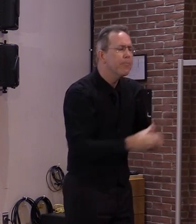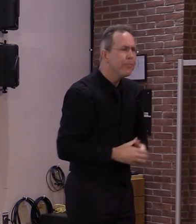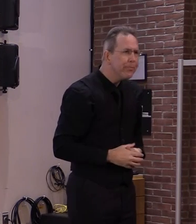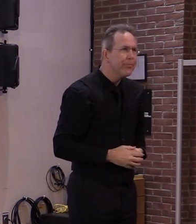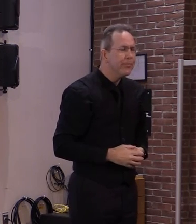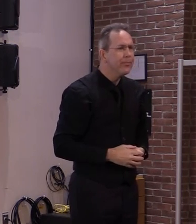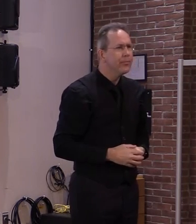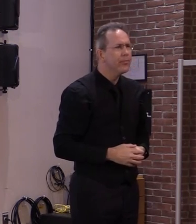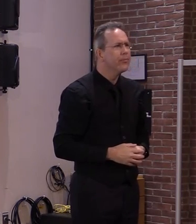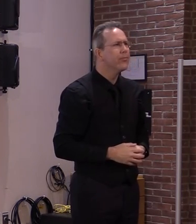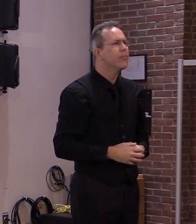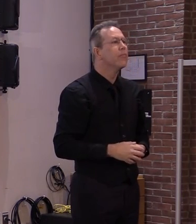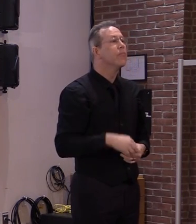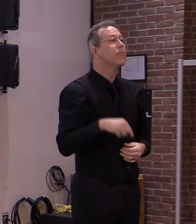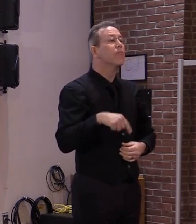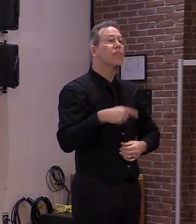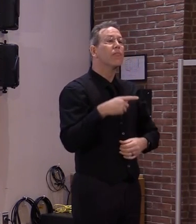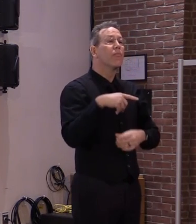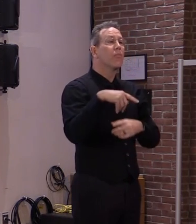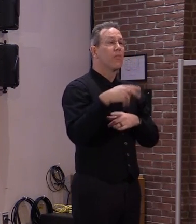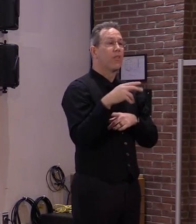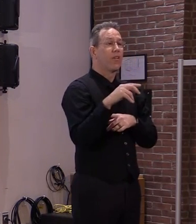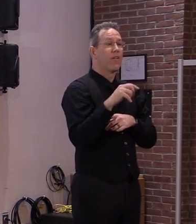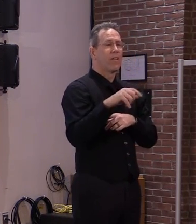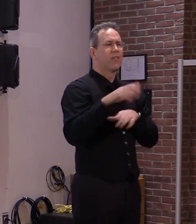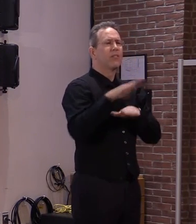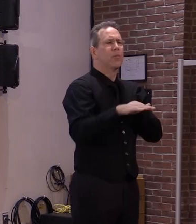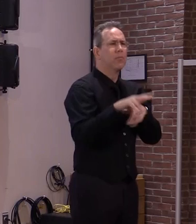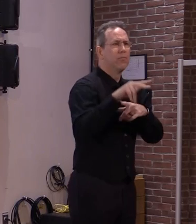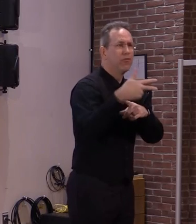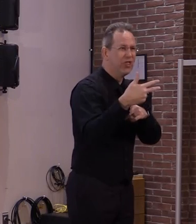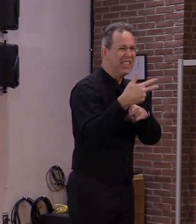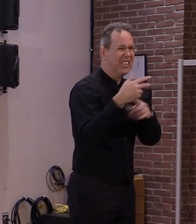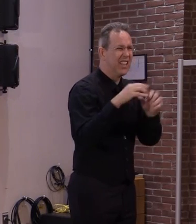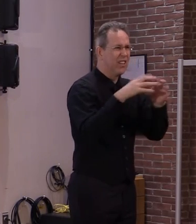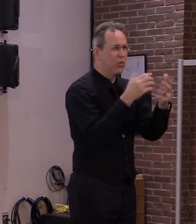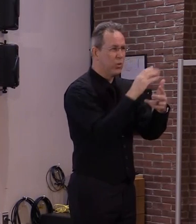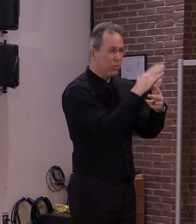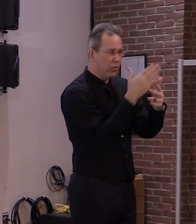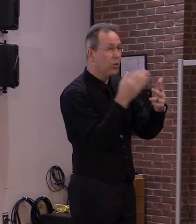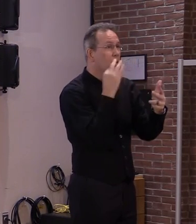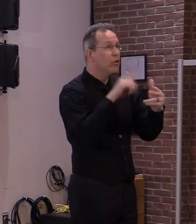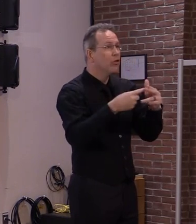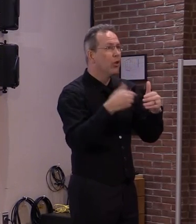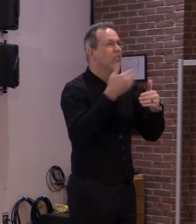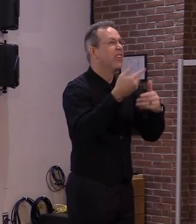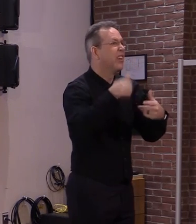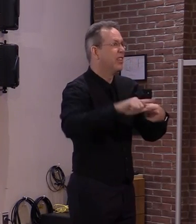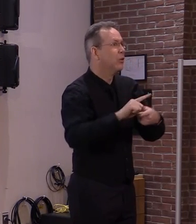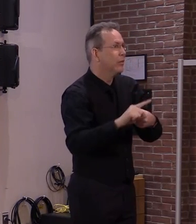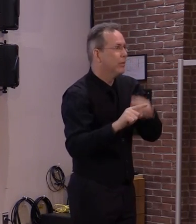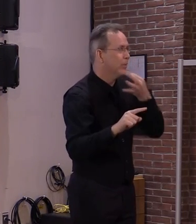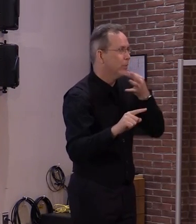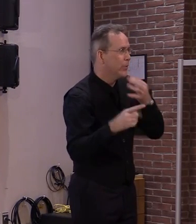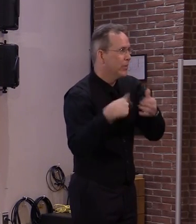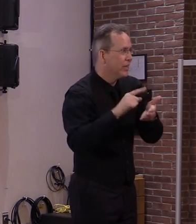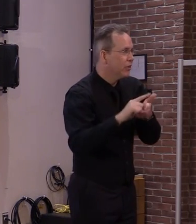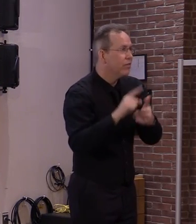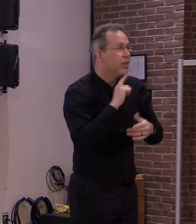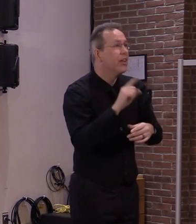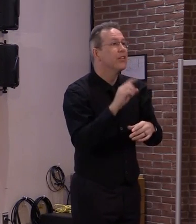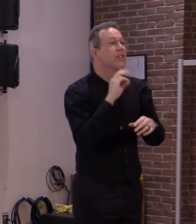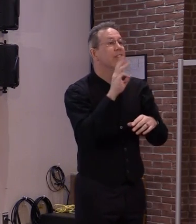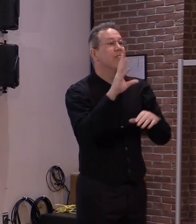we will open registration to another age group next week. On Monday, March 1st,